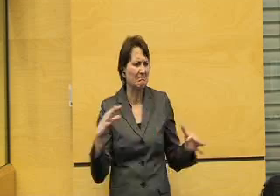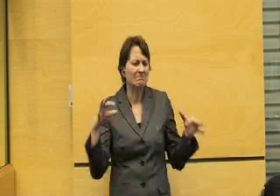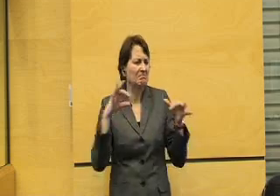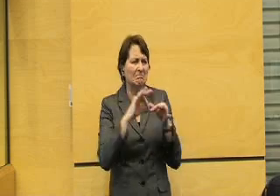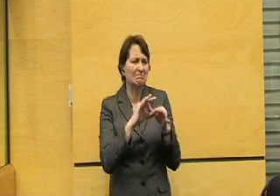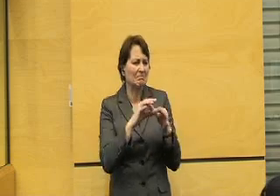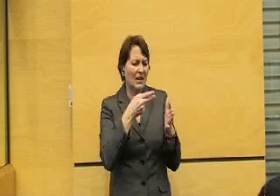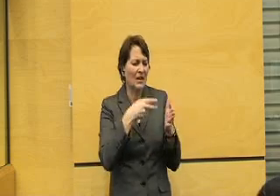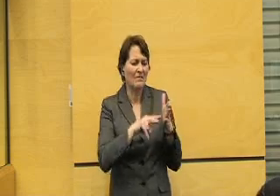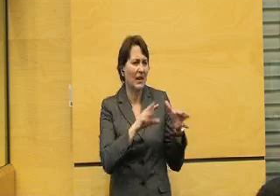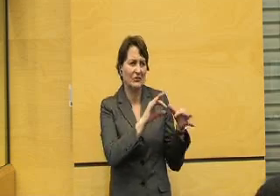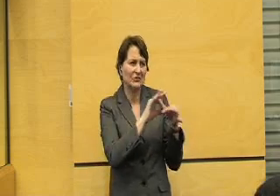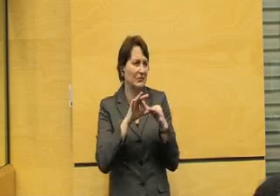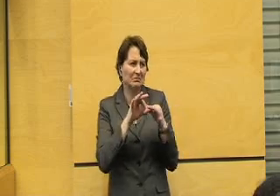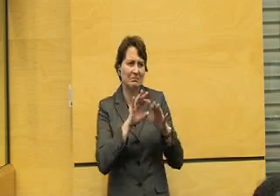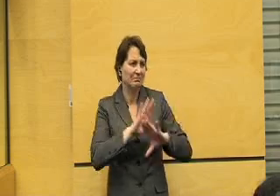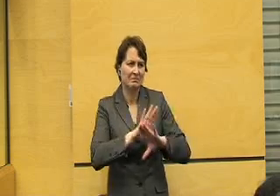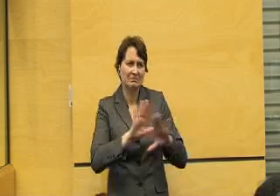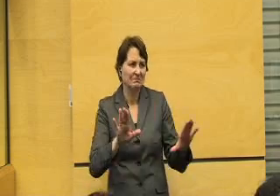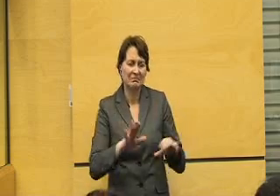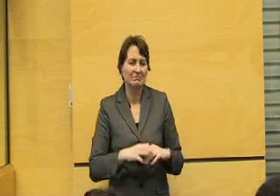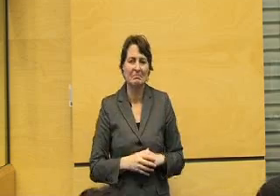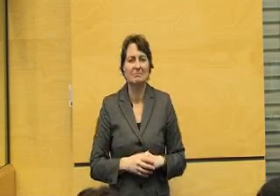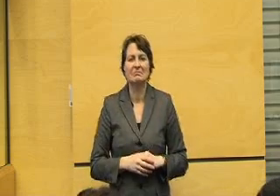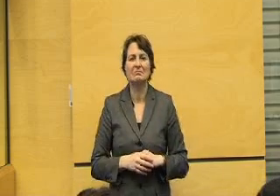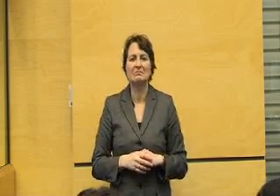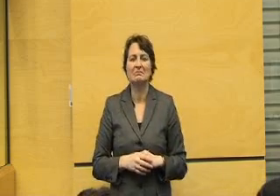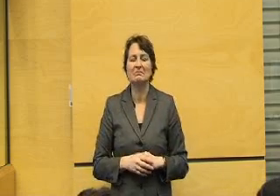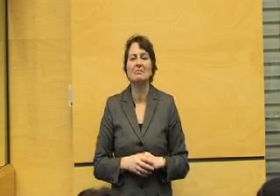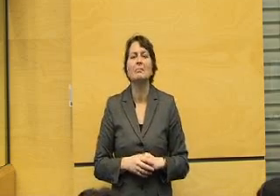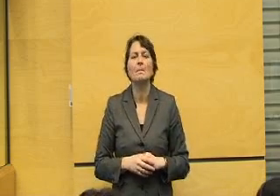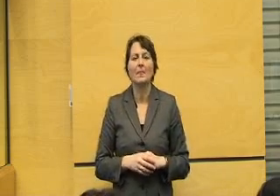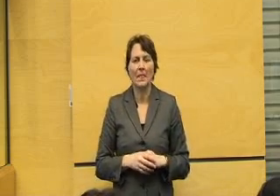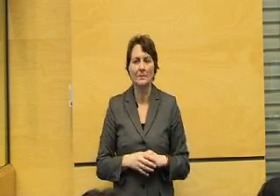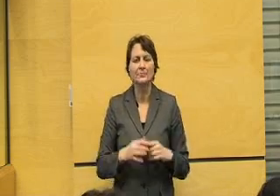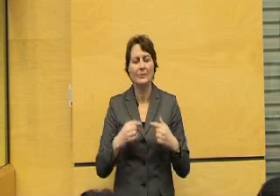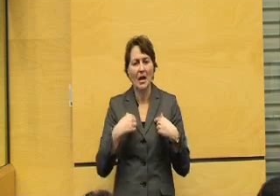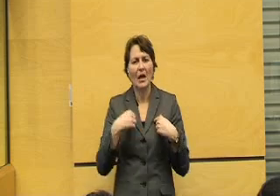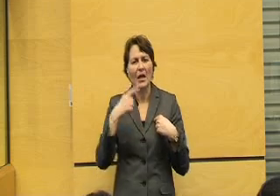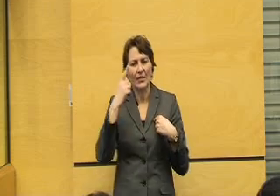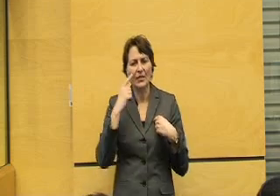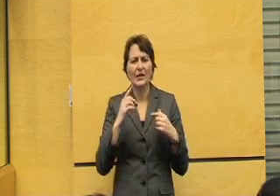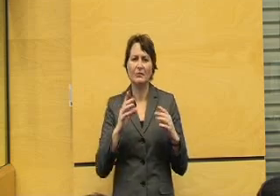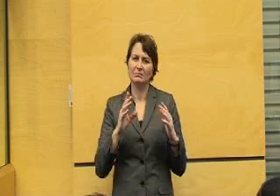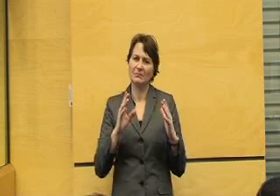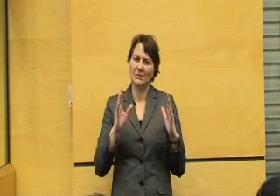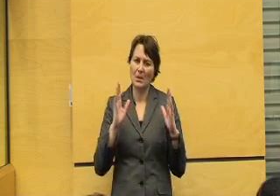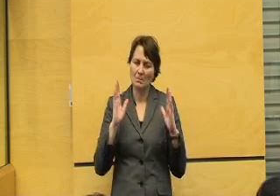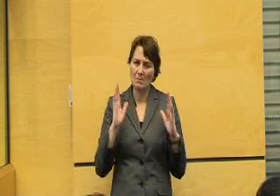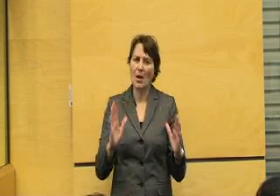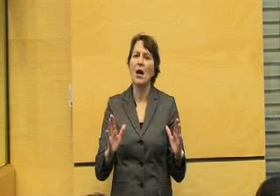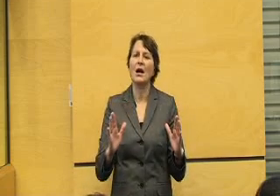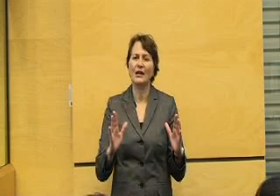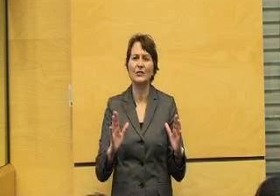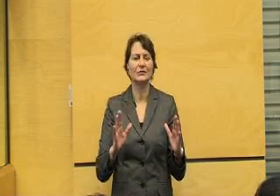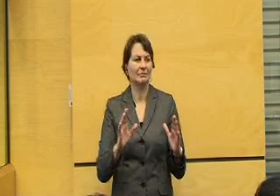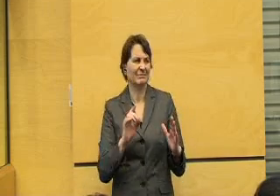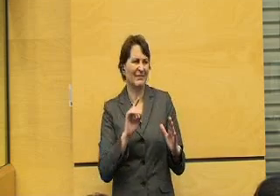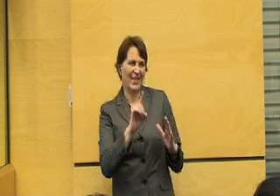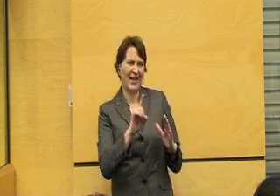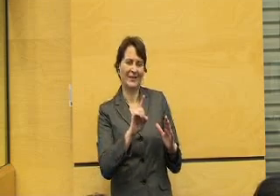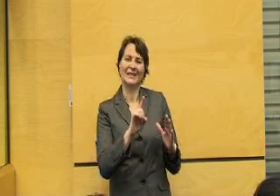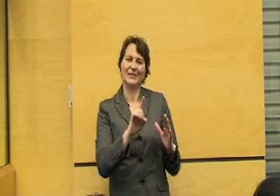the scope of the convention. I think that it really reflects a medical